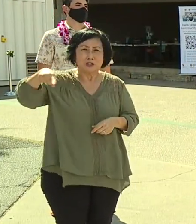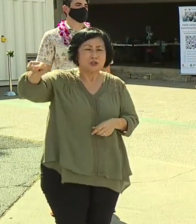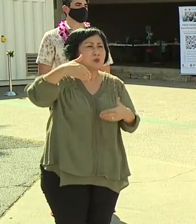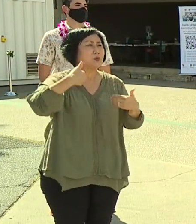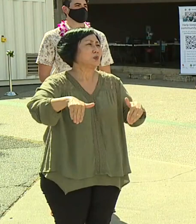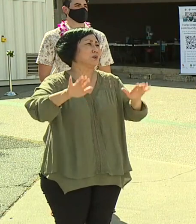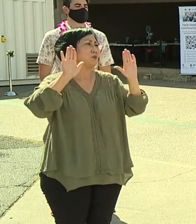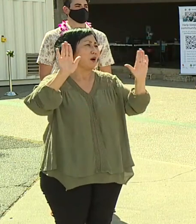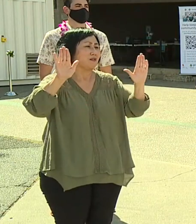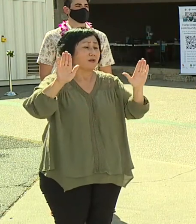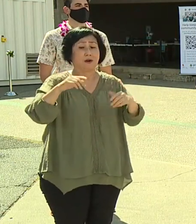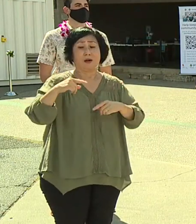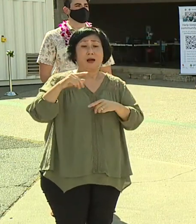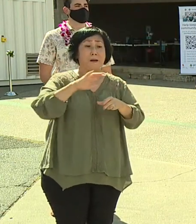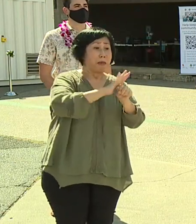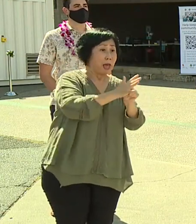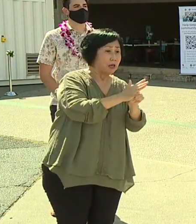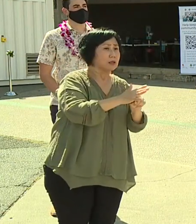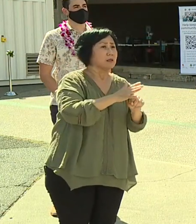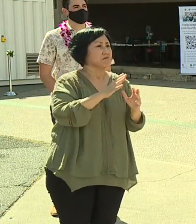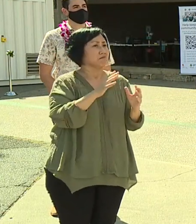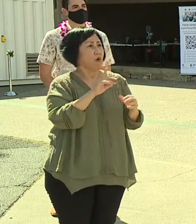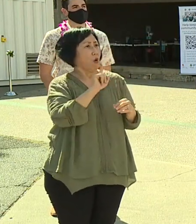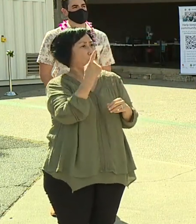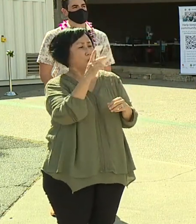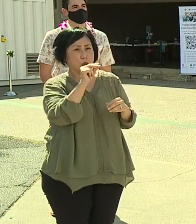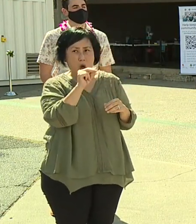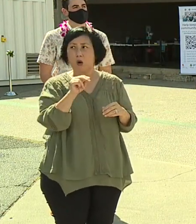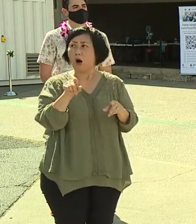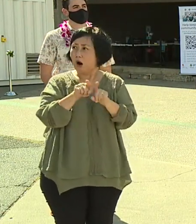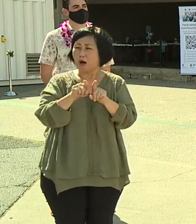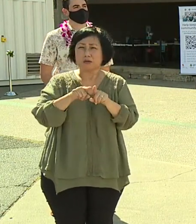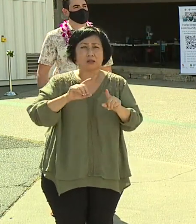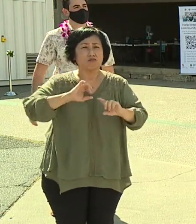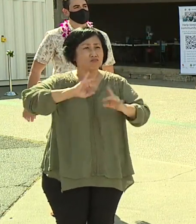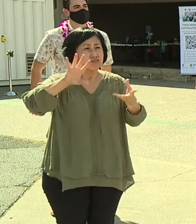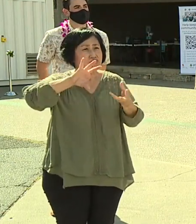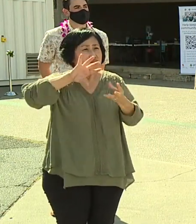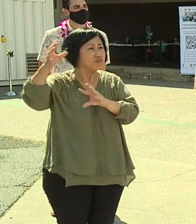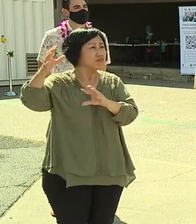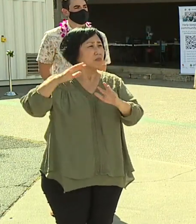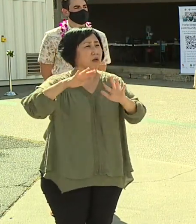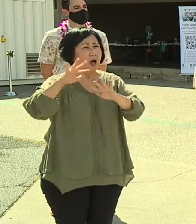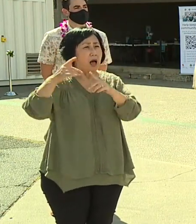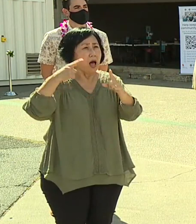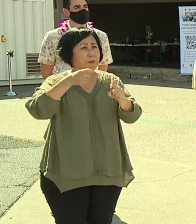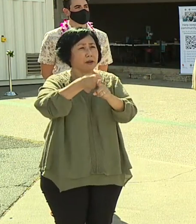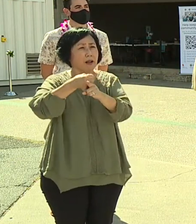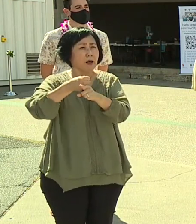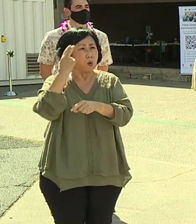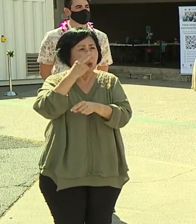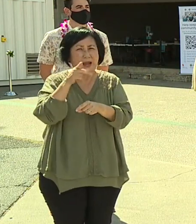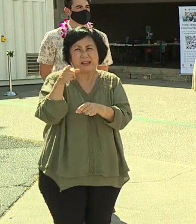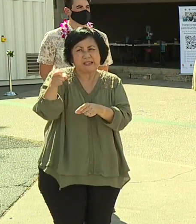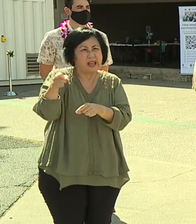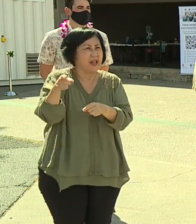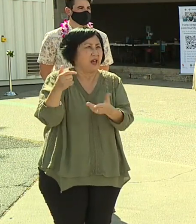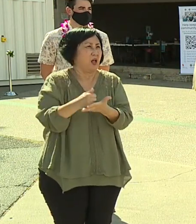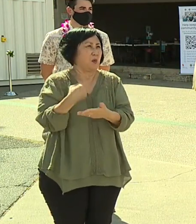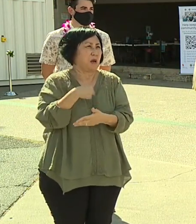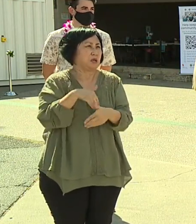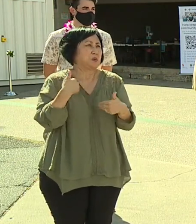not just during the pandemic, but during natural disasters. We couldn't do it without your voice. The question was,